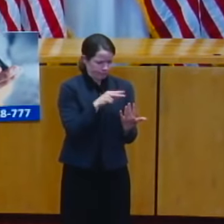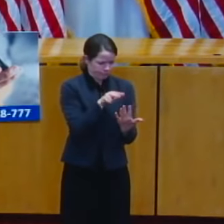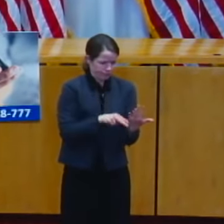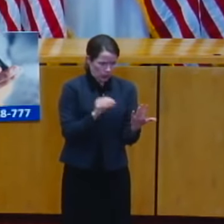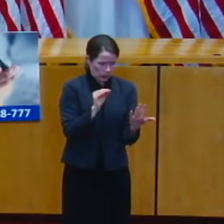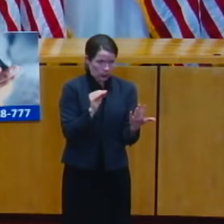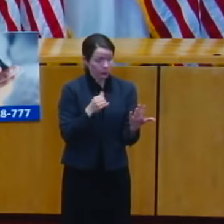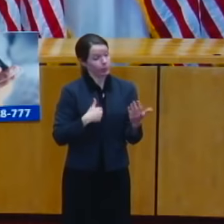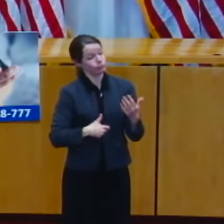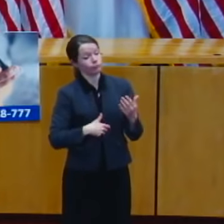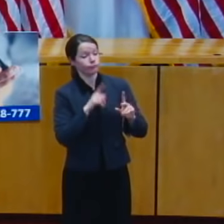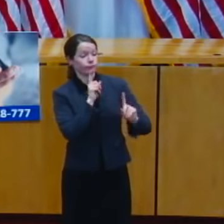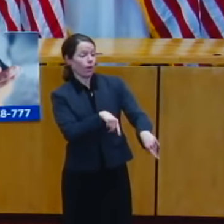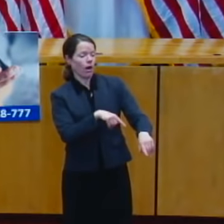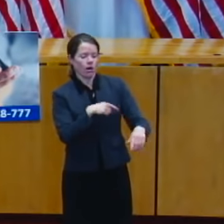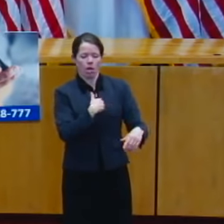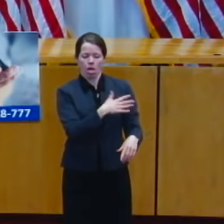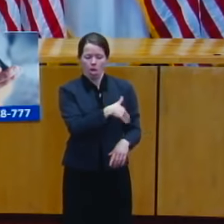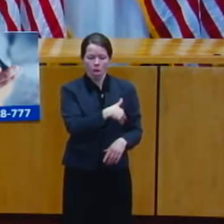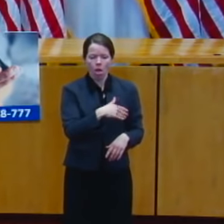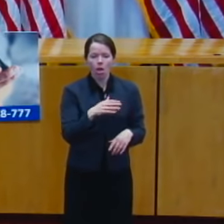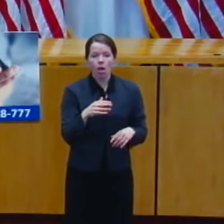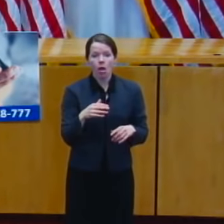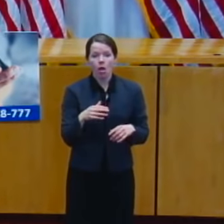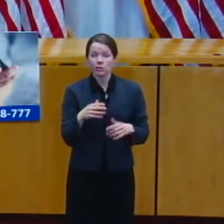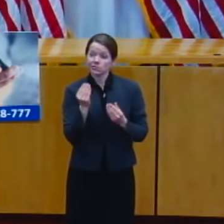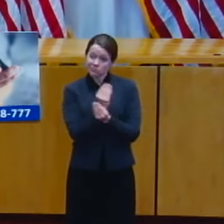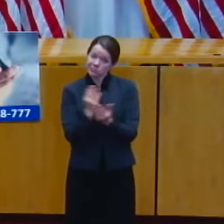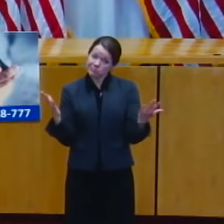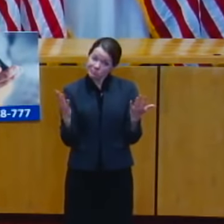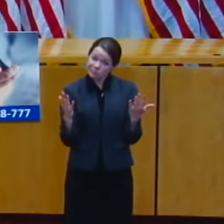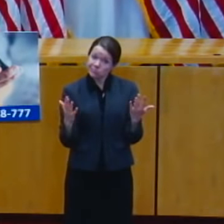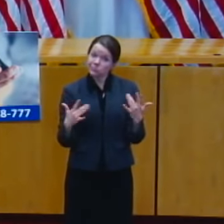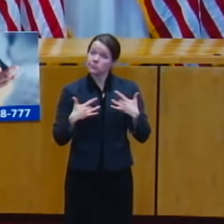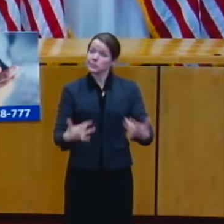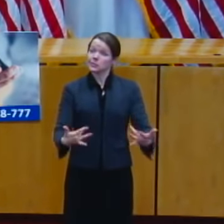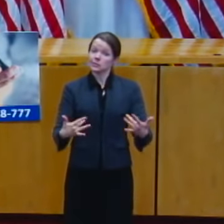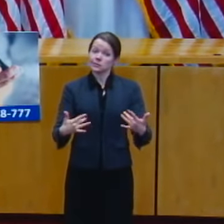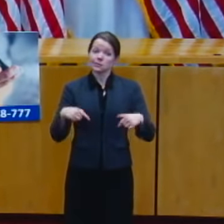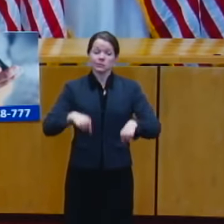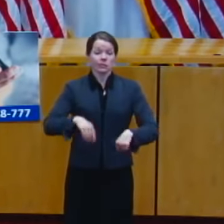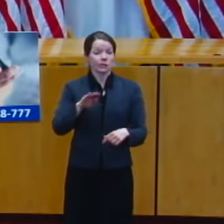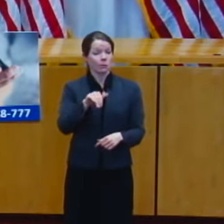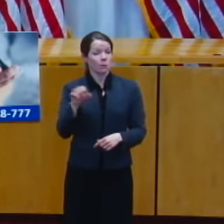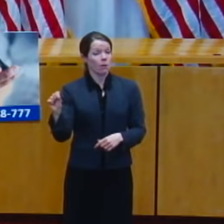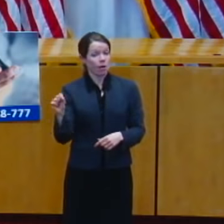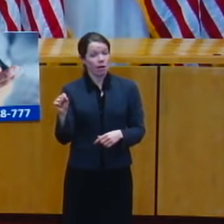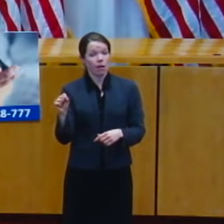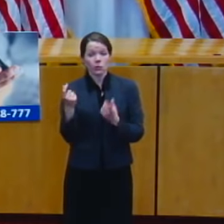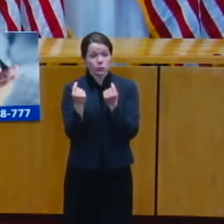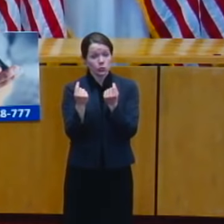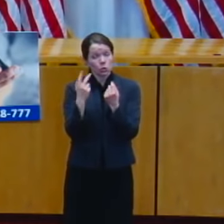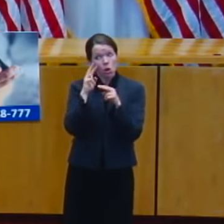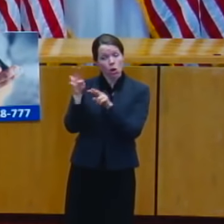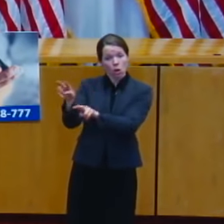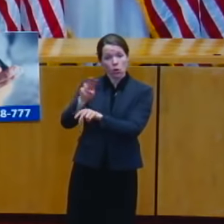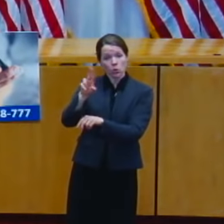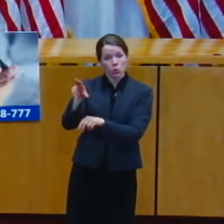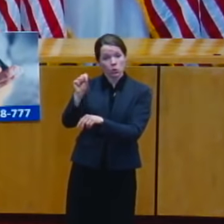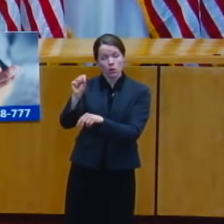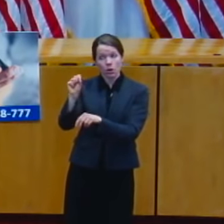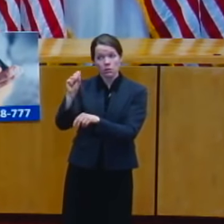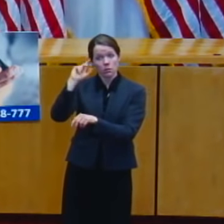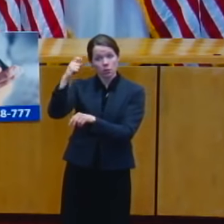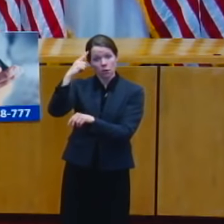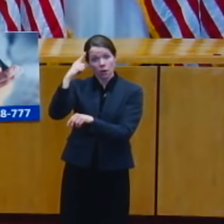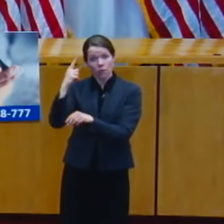I would say is that generally speaking, our rules and our approach to this have been to rely on the federal guidelines for the most